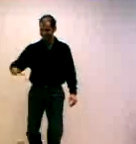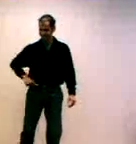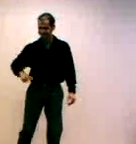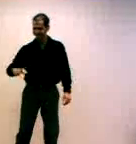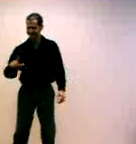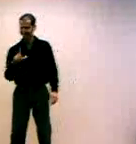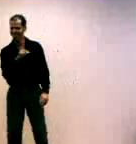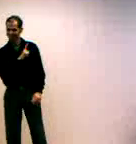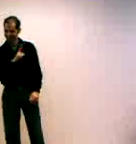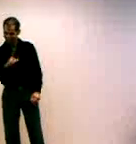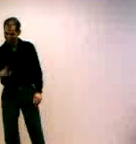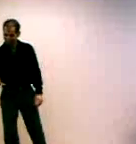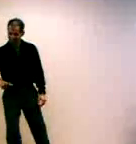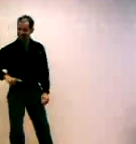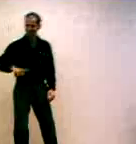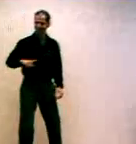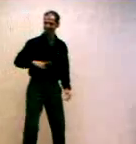Thanks to the Lord.